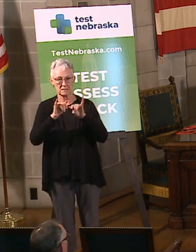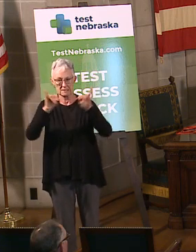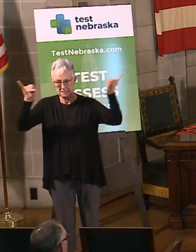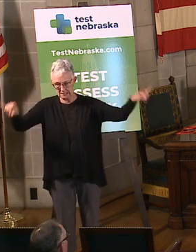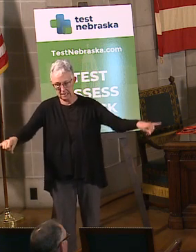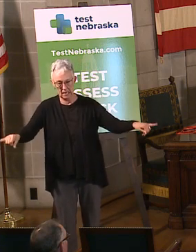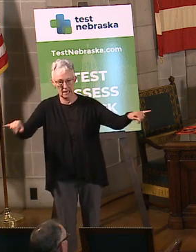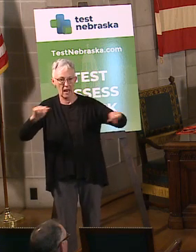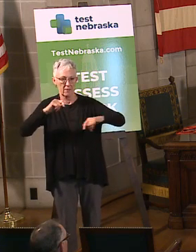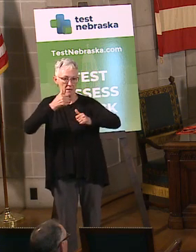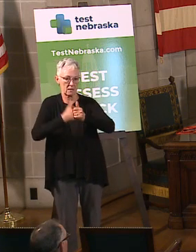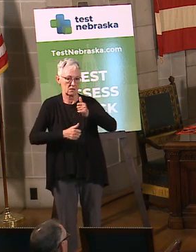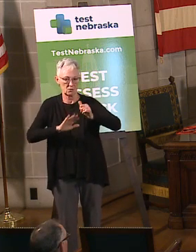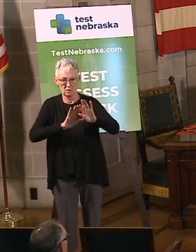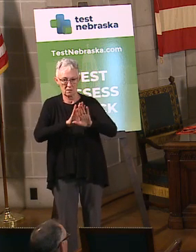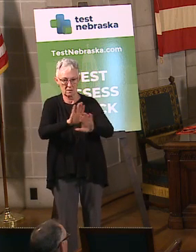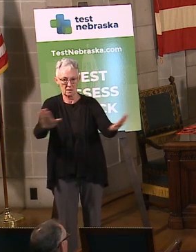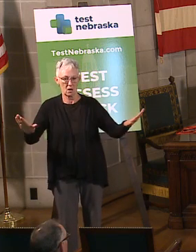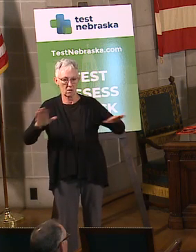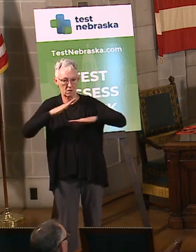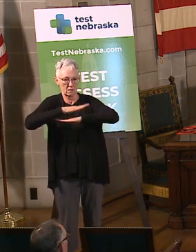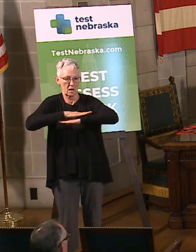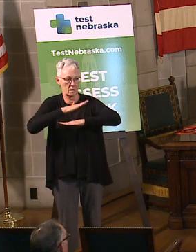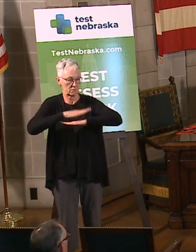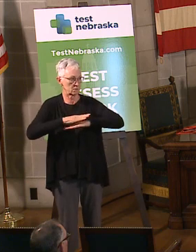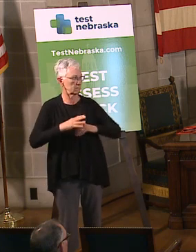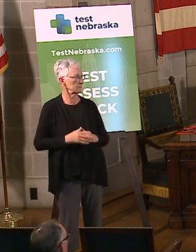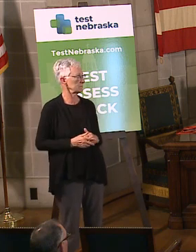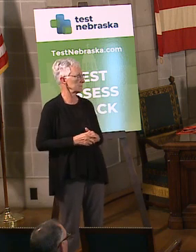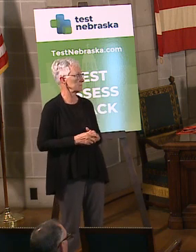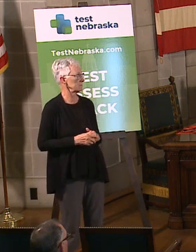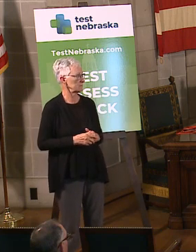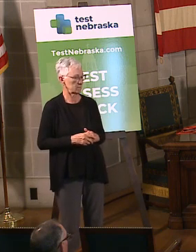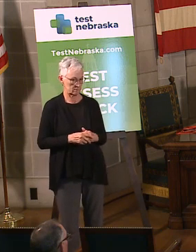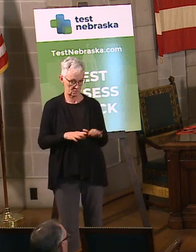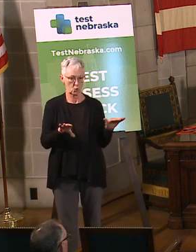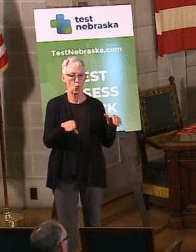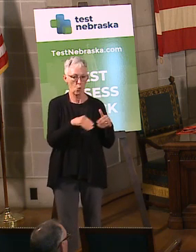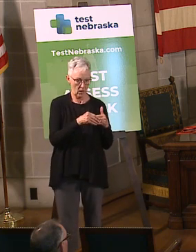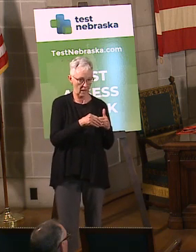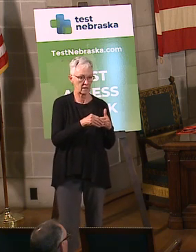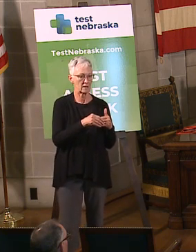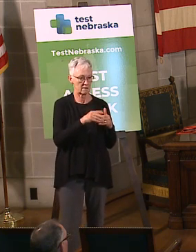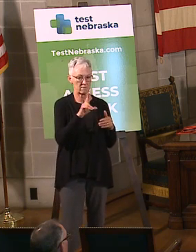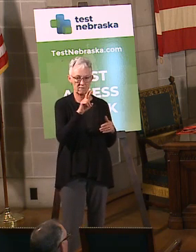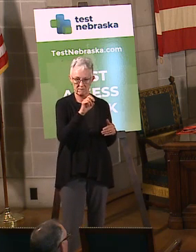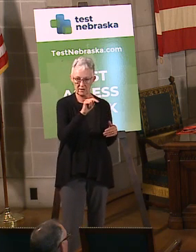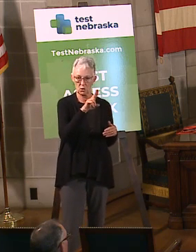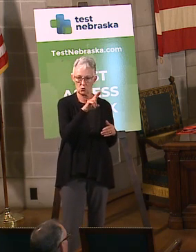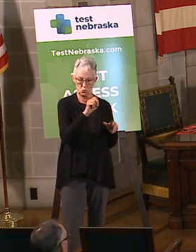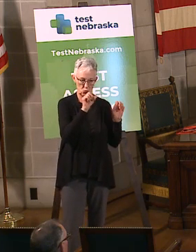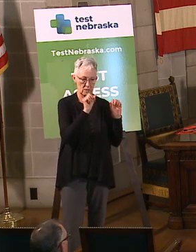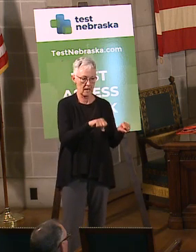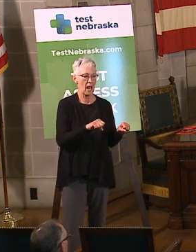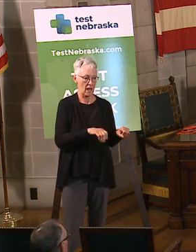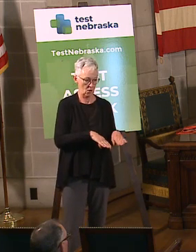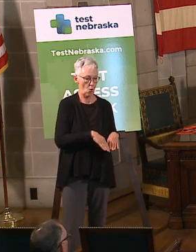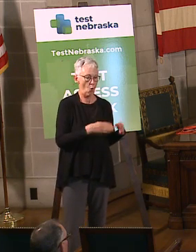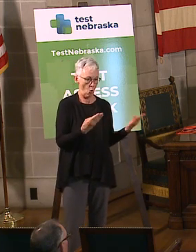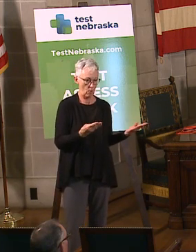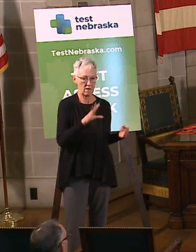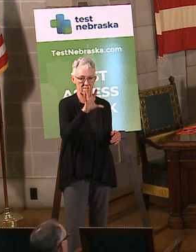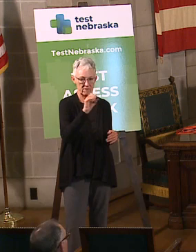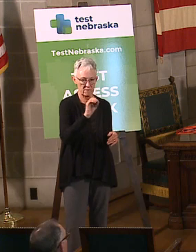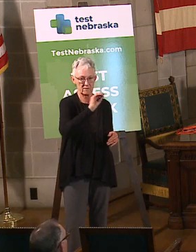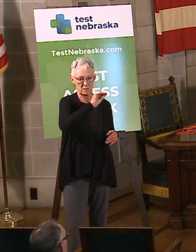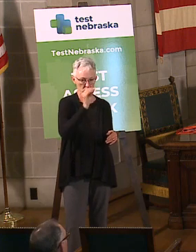good social distancing. So wedding reception venues will be able to open at that 50% of their rated capacity, or 25 people, whichever is